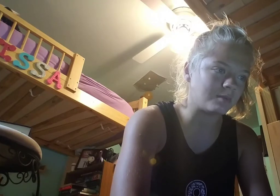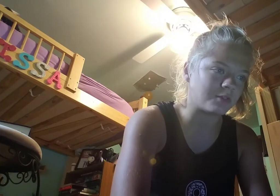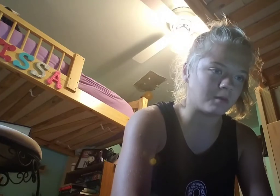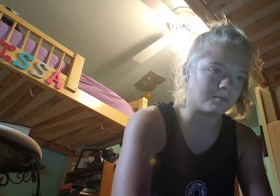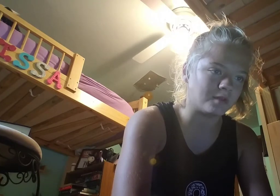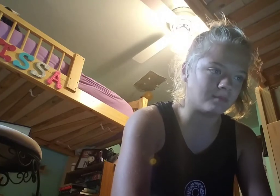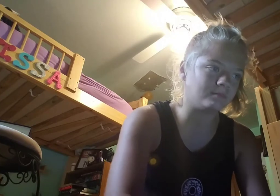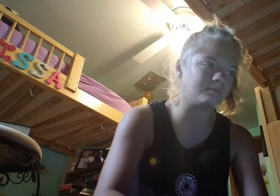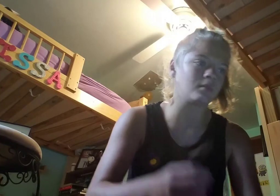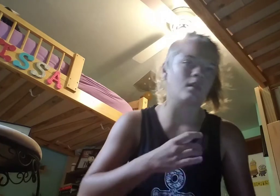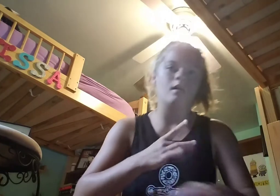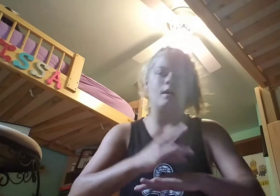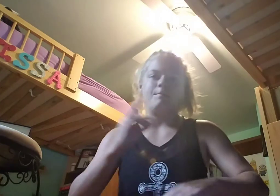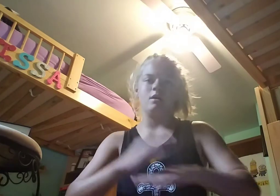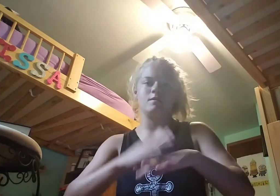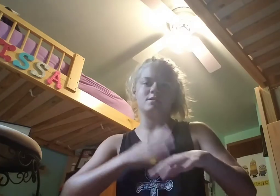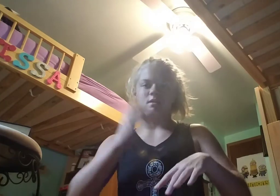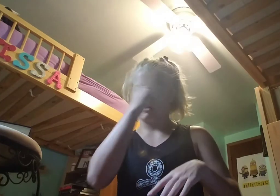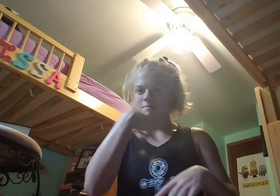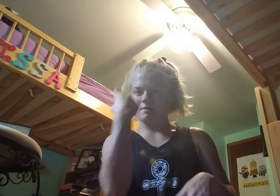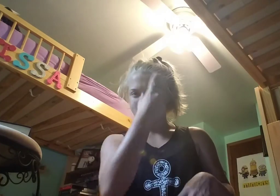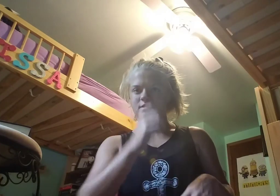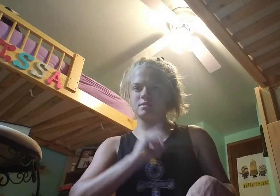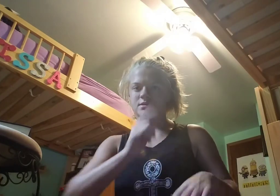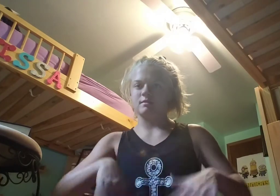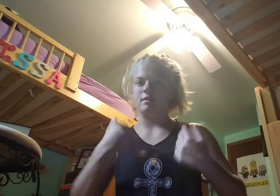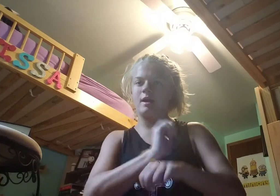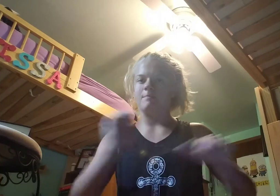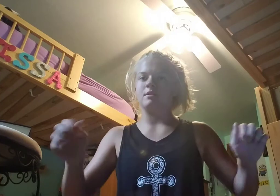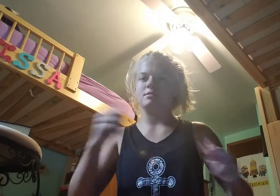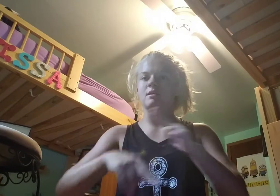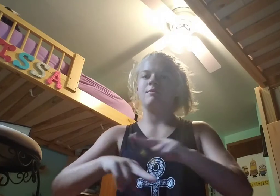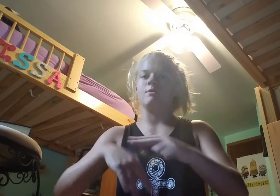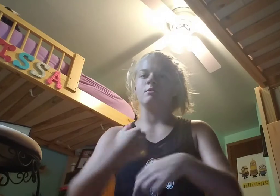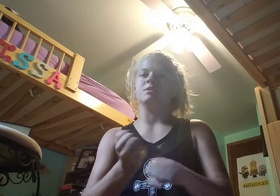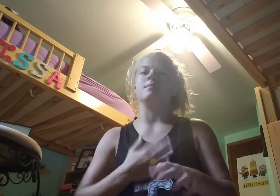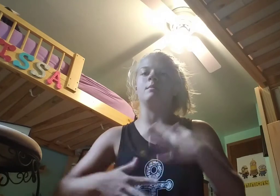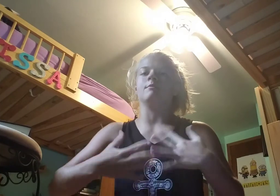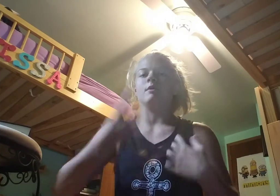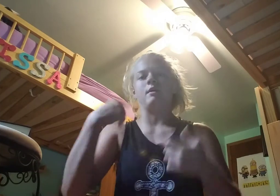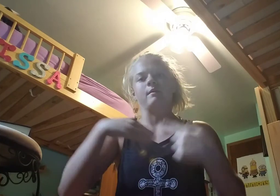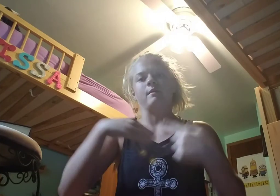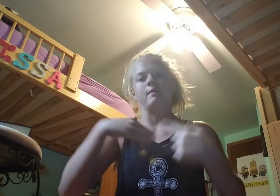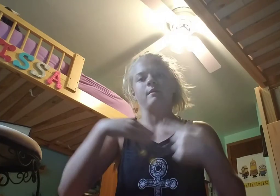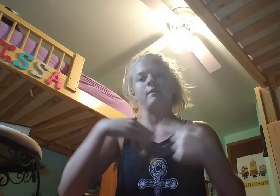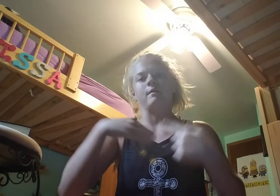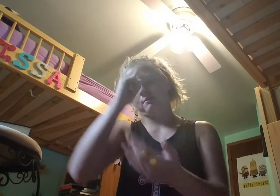with I'm peeling the skin off my face because I really hate being safe. The normals make me afraid and the crazies make me feel